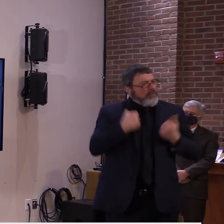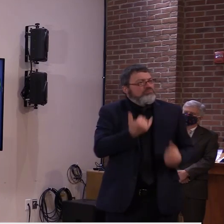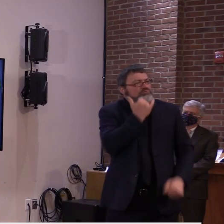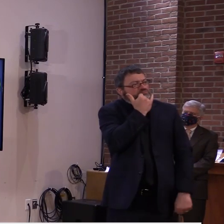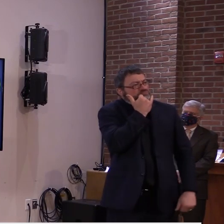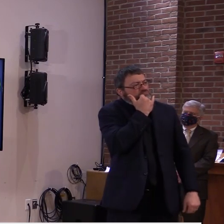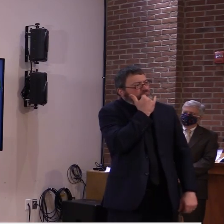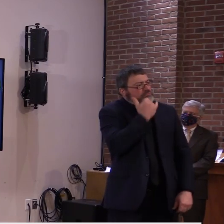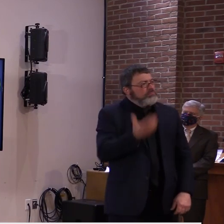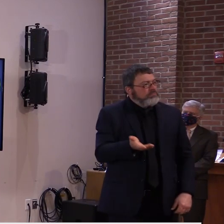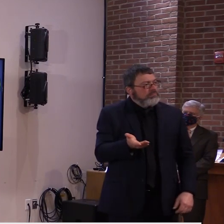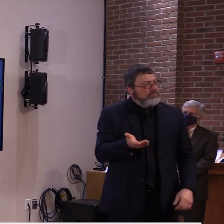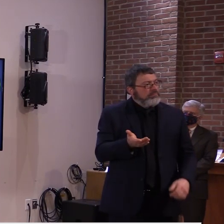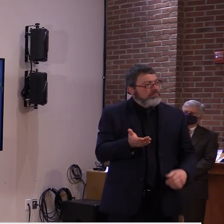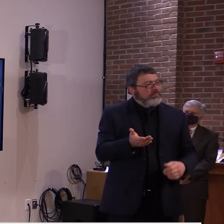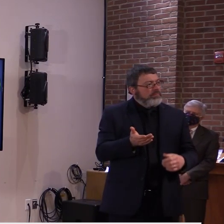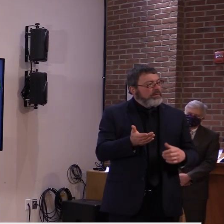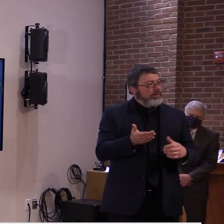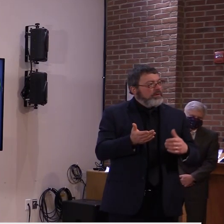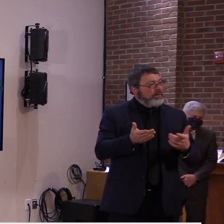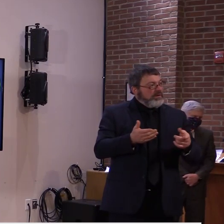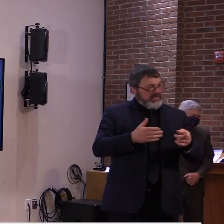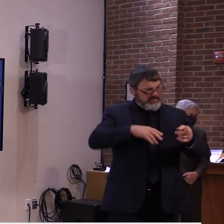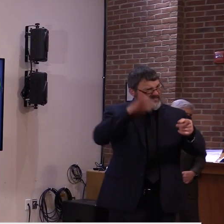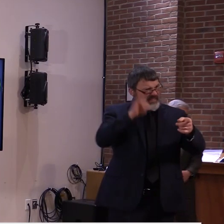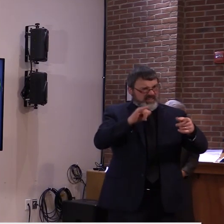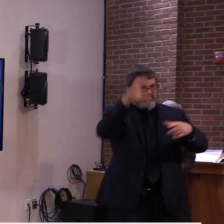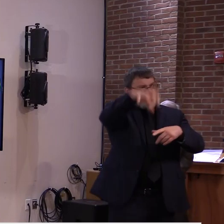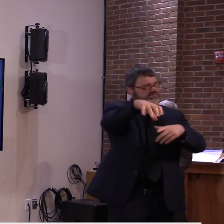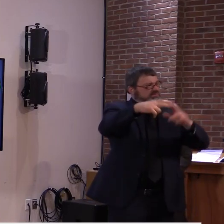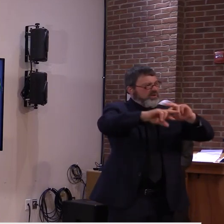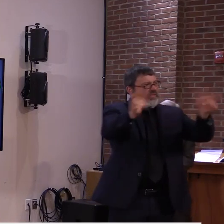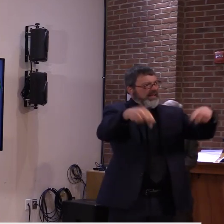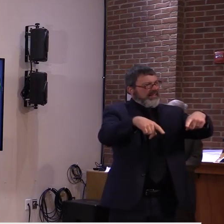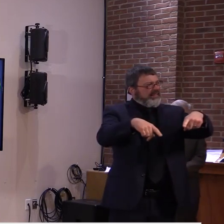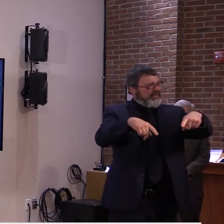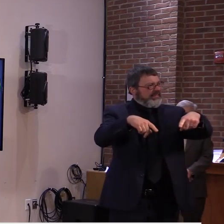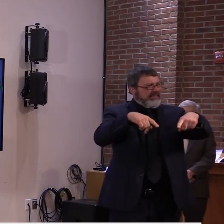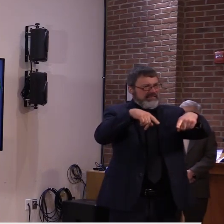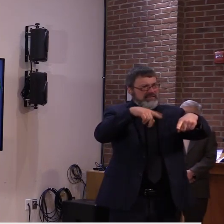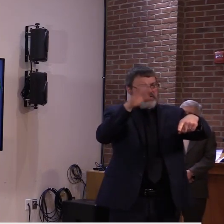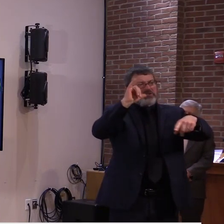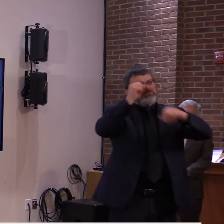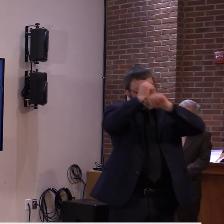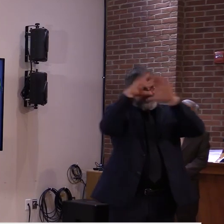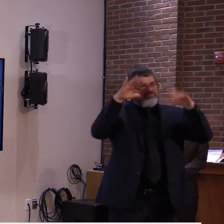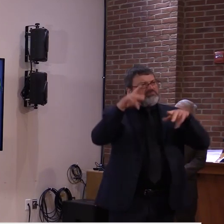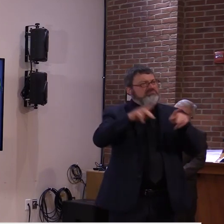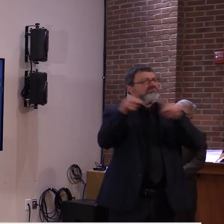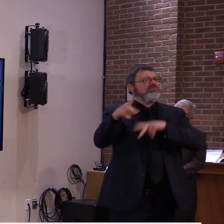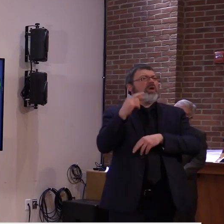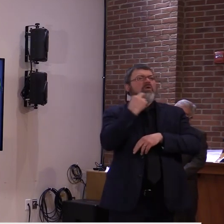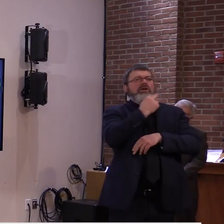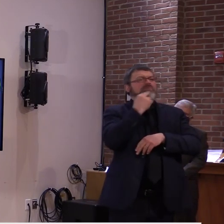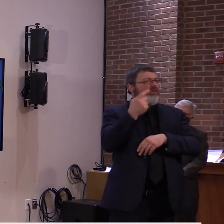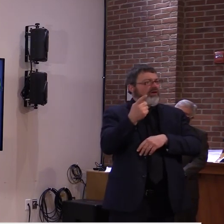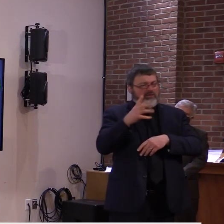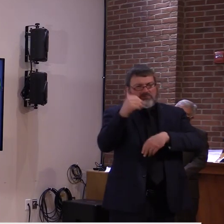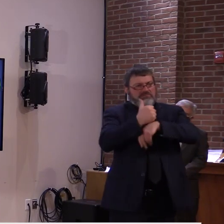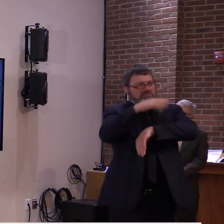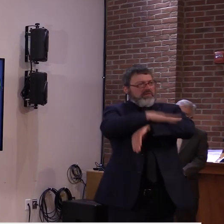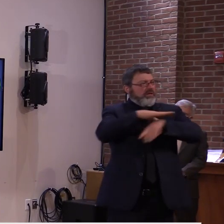it's an informal mental health environment for them, people have wondered, you know, why is it that they